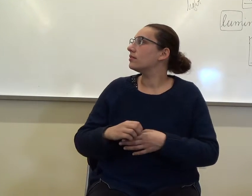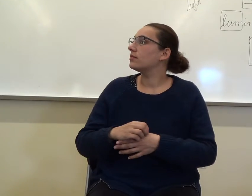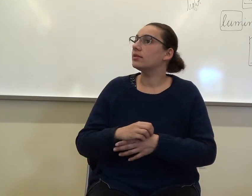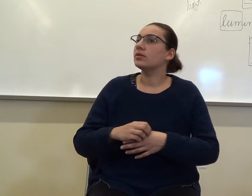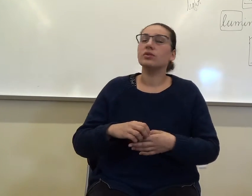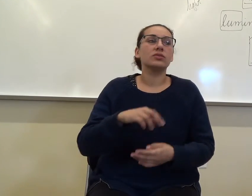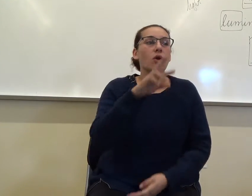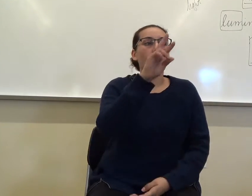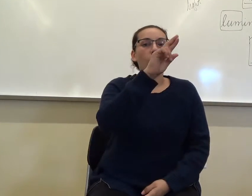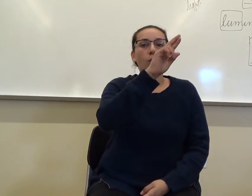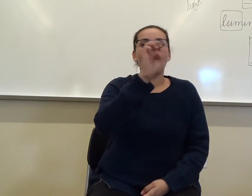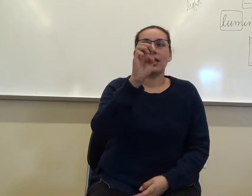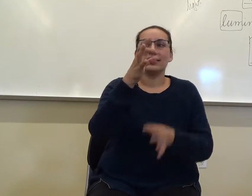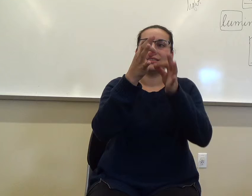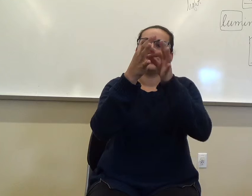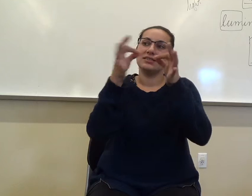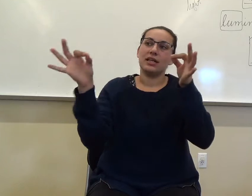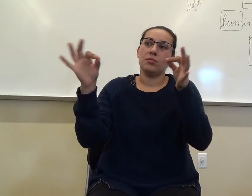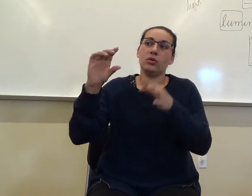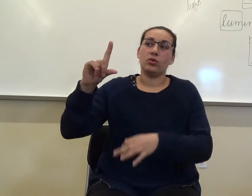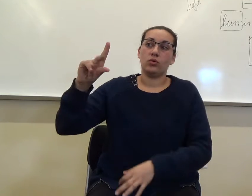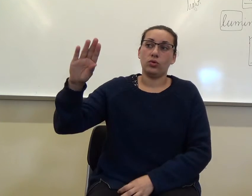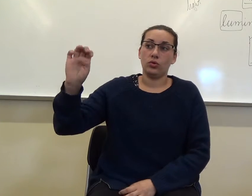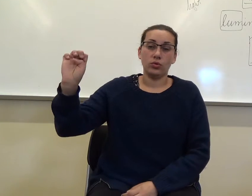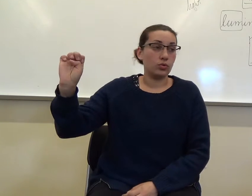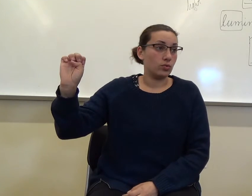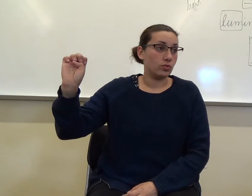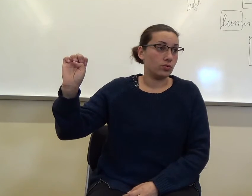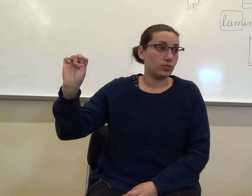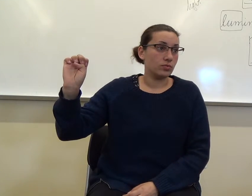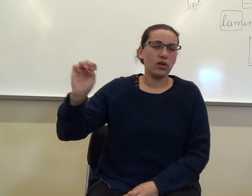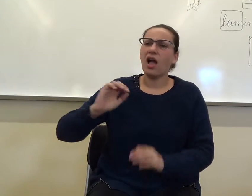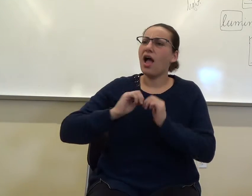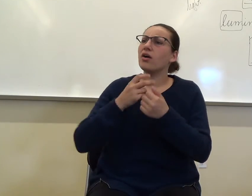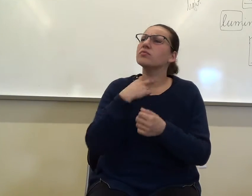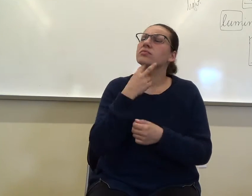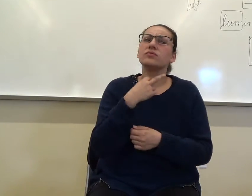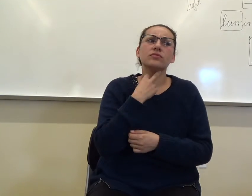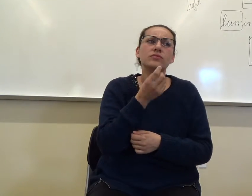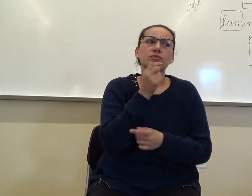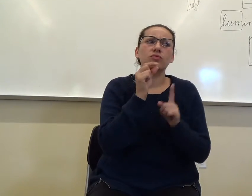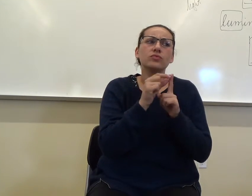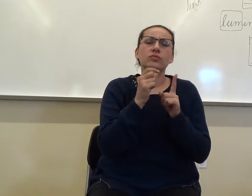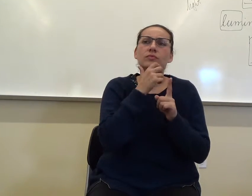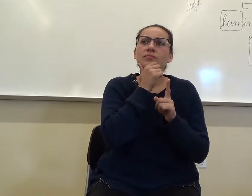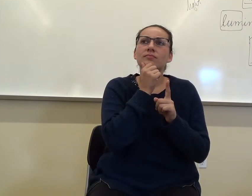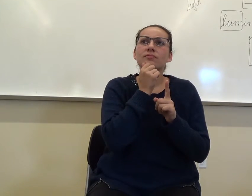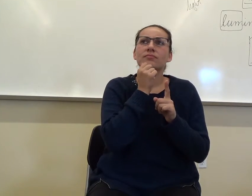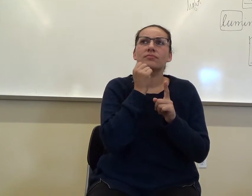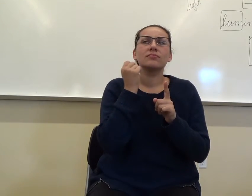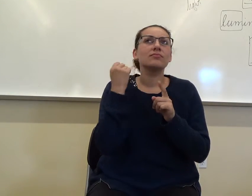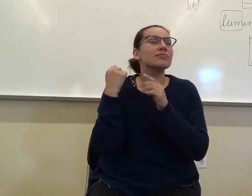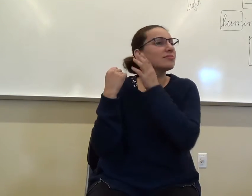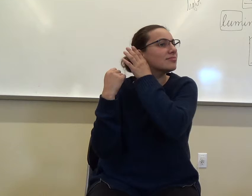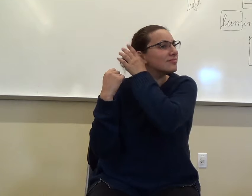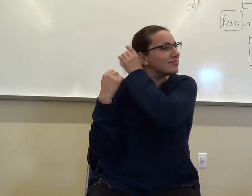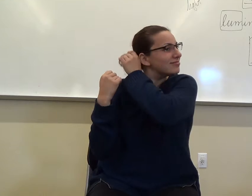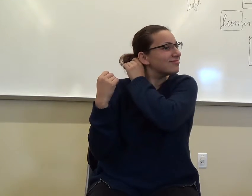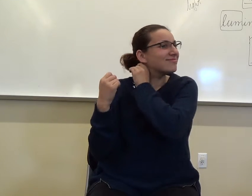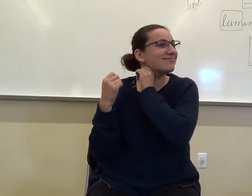think people at this point in the, how do you pronounce this, by the way? Anti-Semitic. Anti-Semitic, yeah, that's